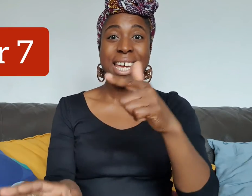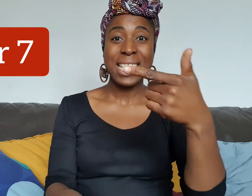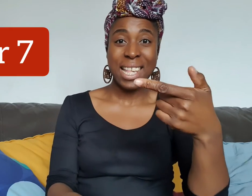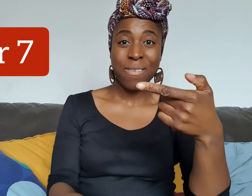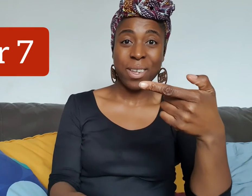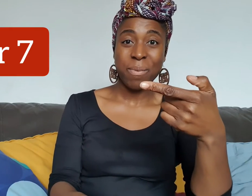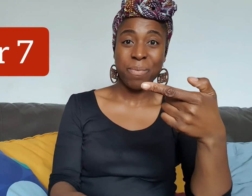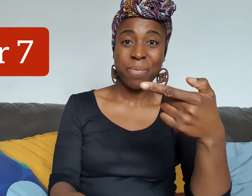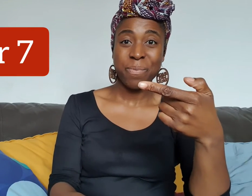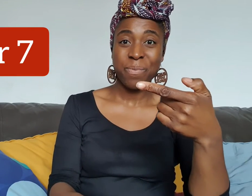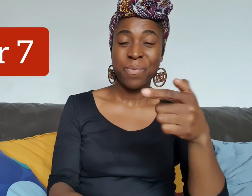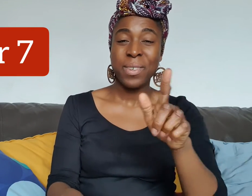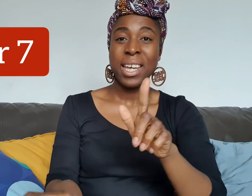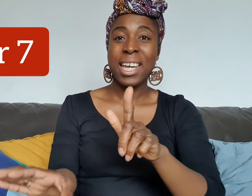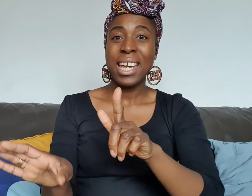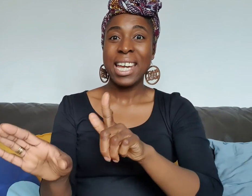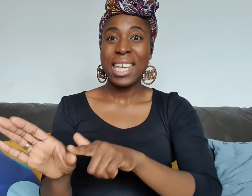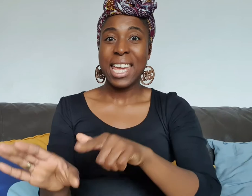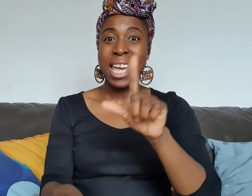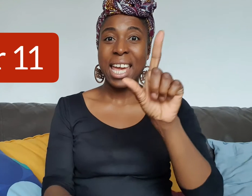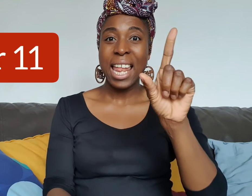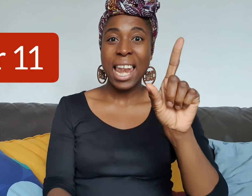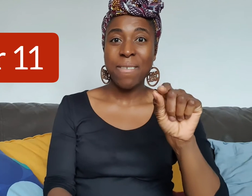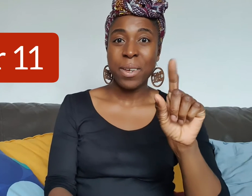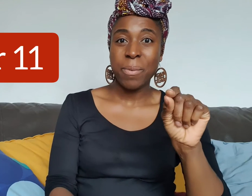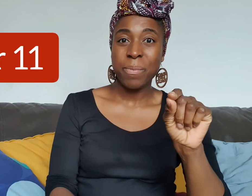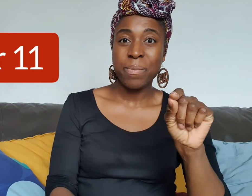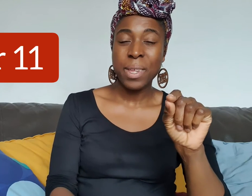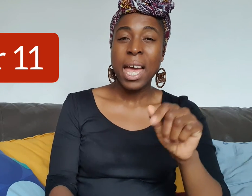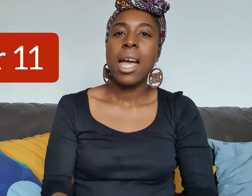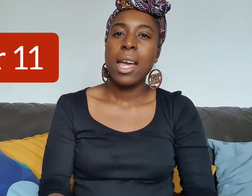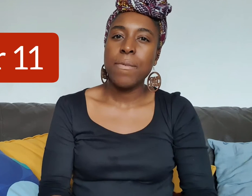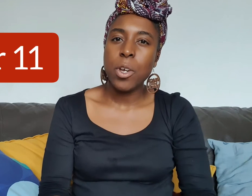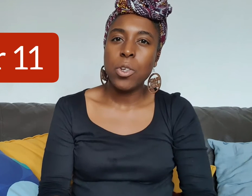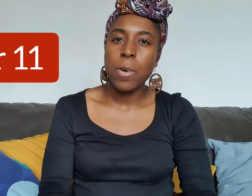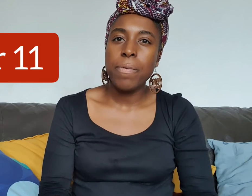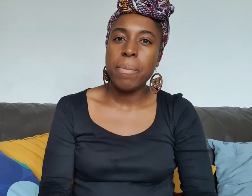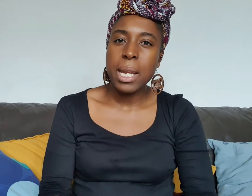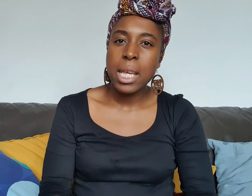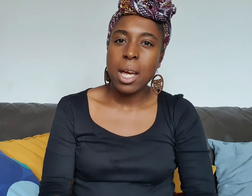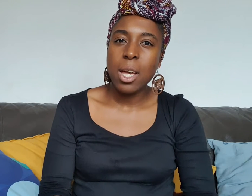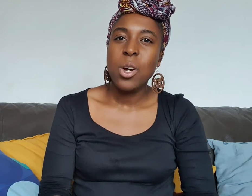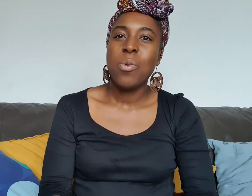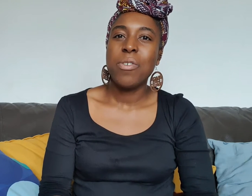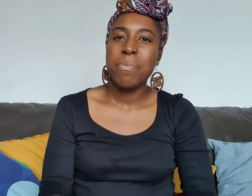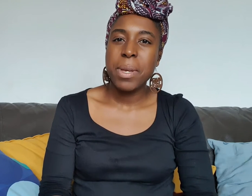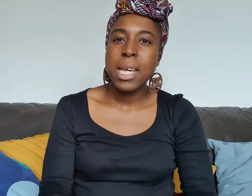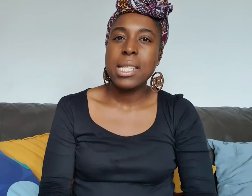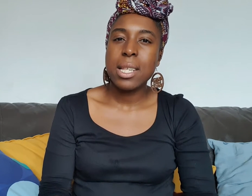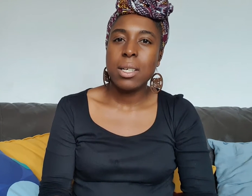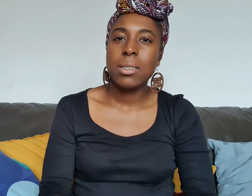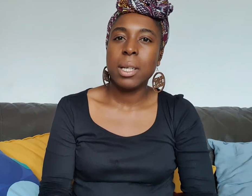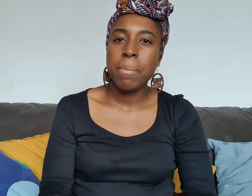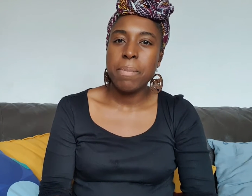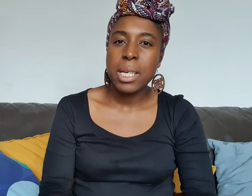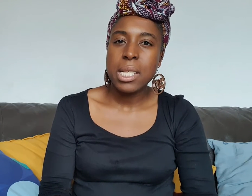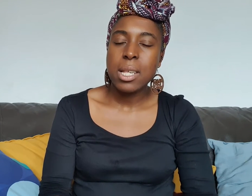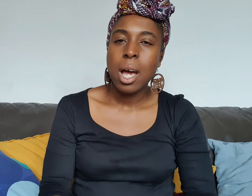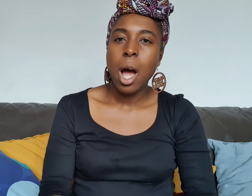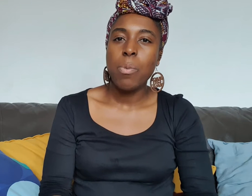seven. Year eleven. If you're not familiar with BSL numbers. I'll